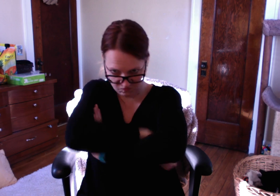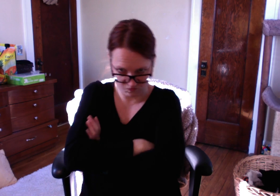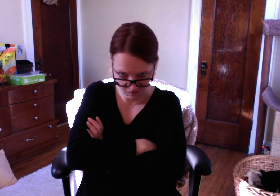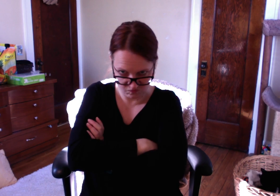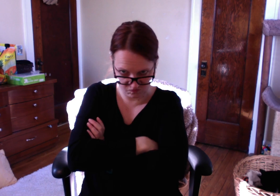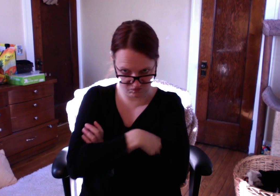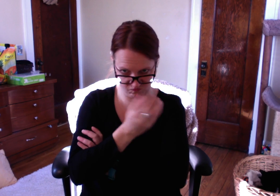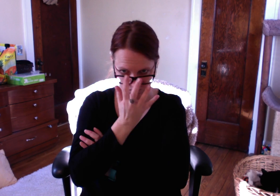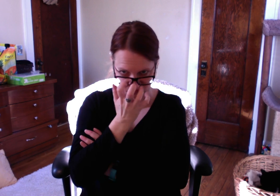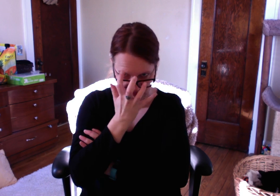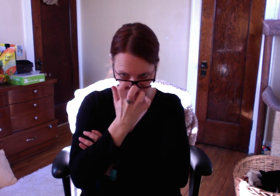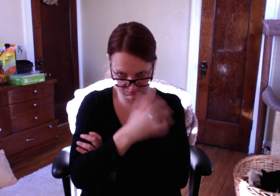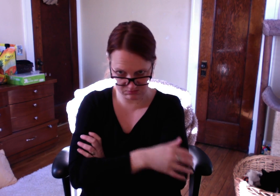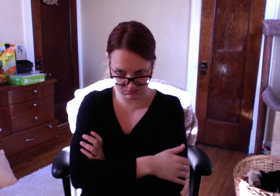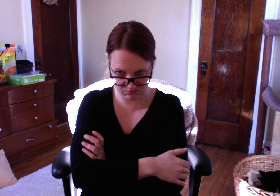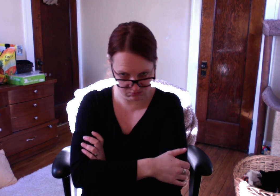his face.